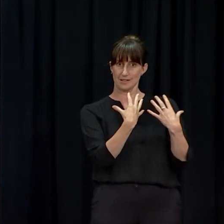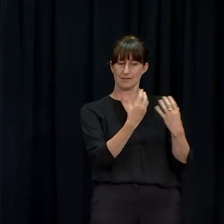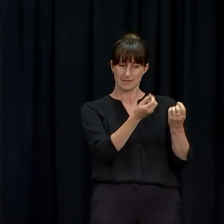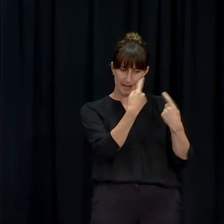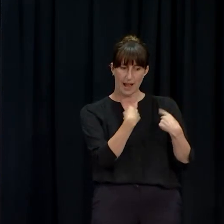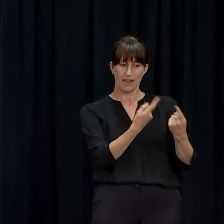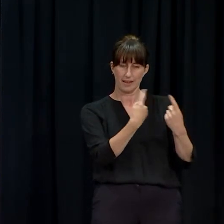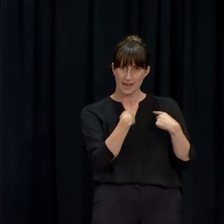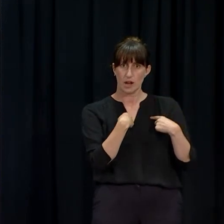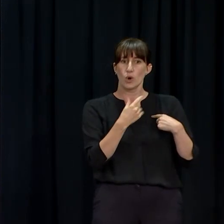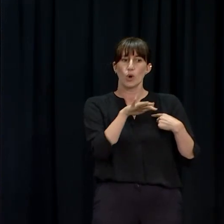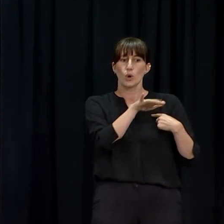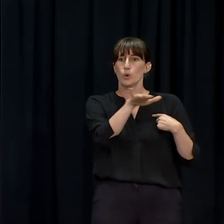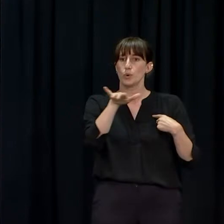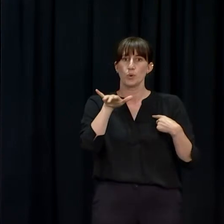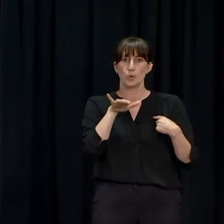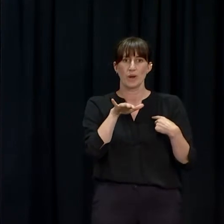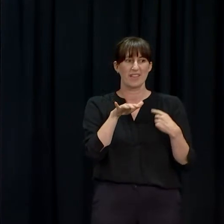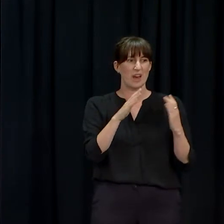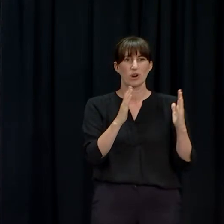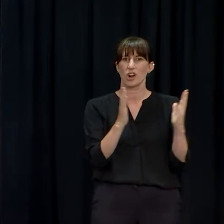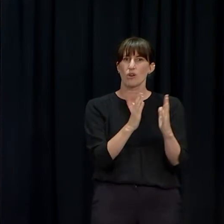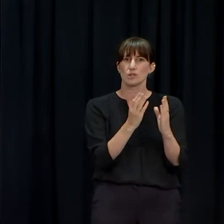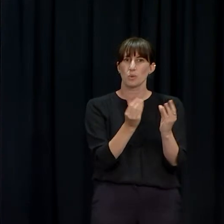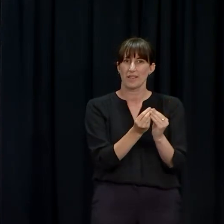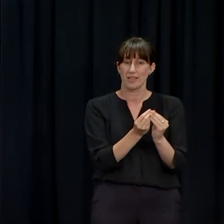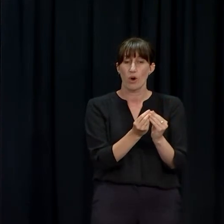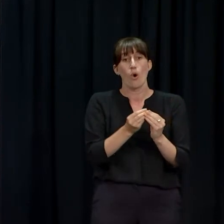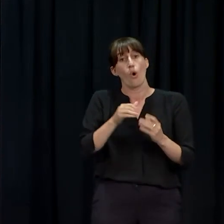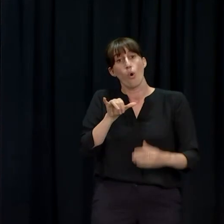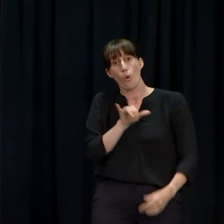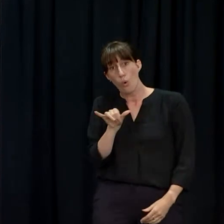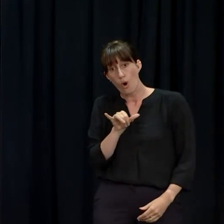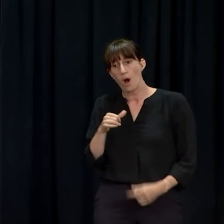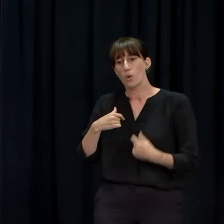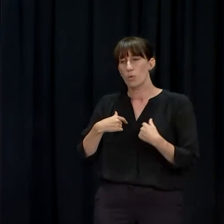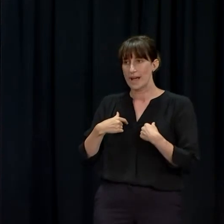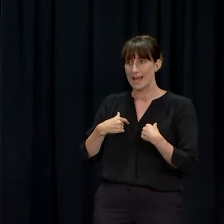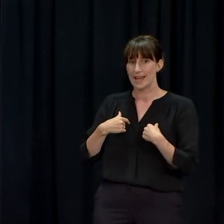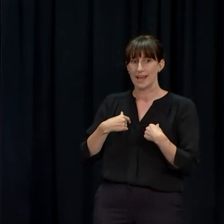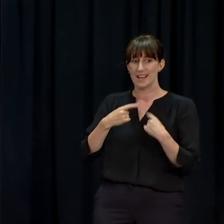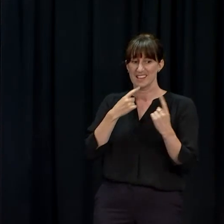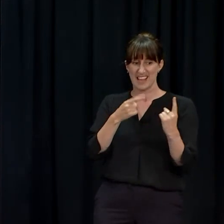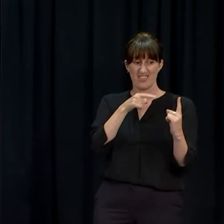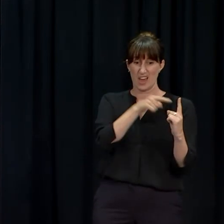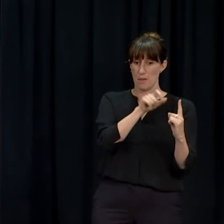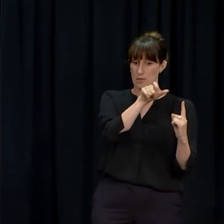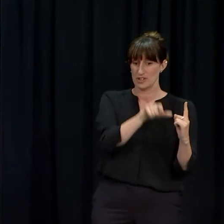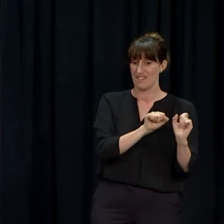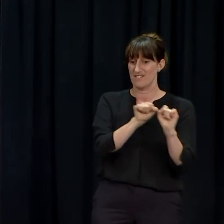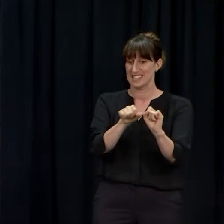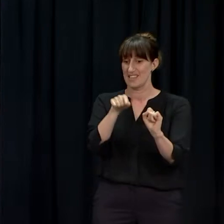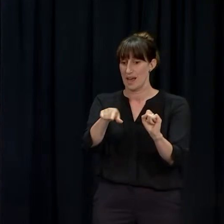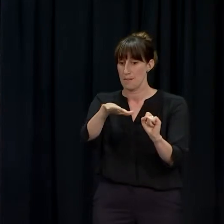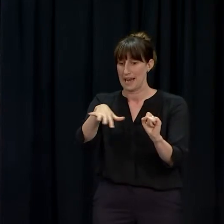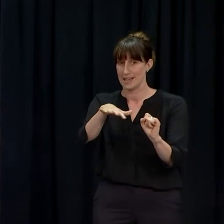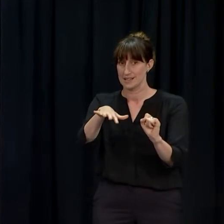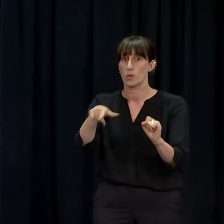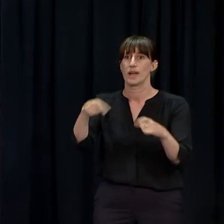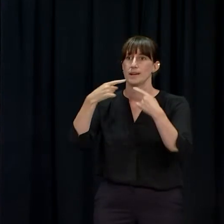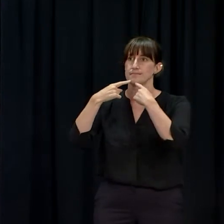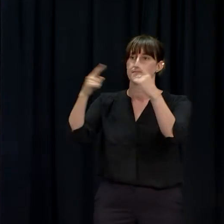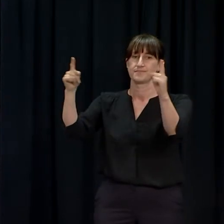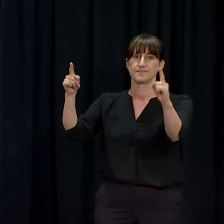might not remember it, or for us to broadcast a location of interest and those people to self-identify as being there